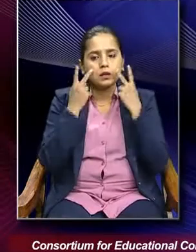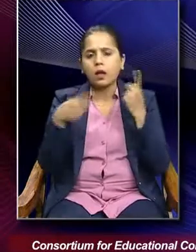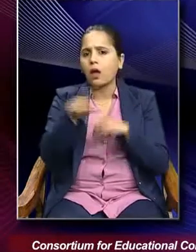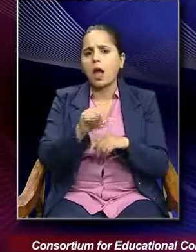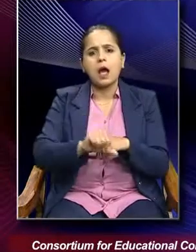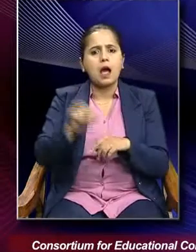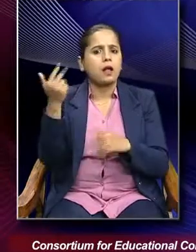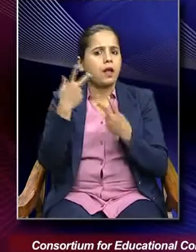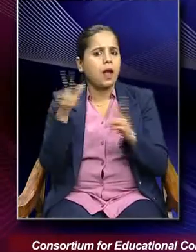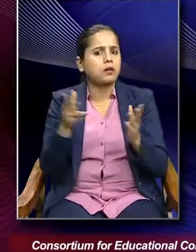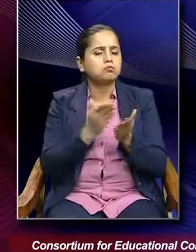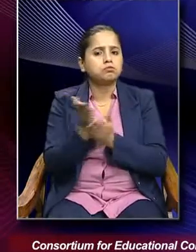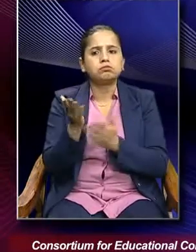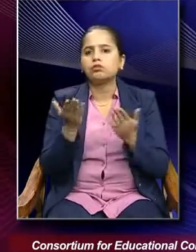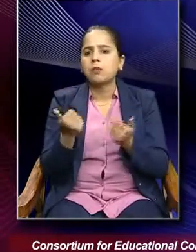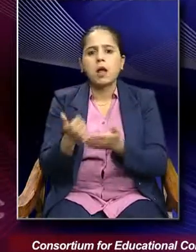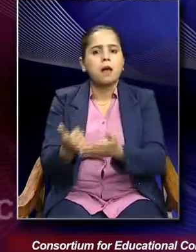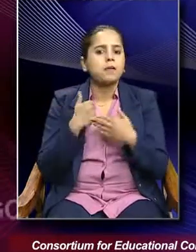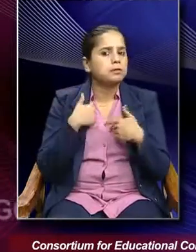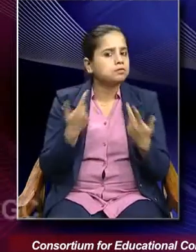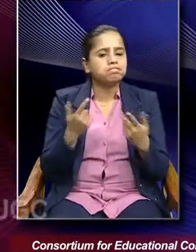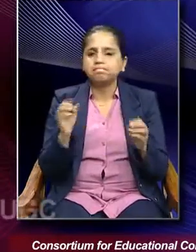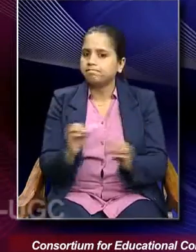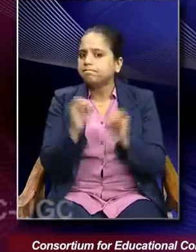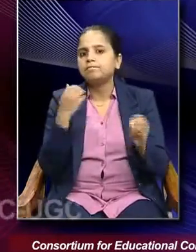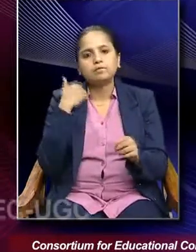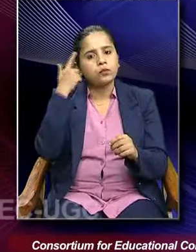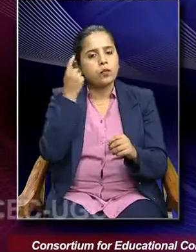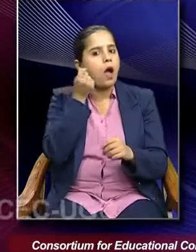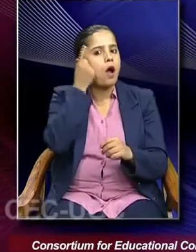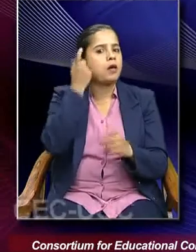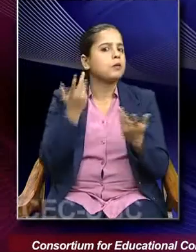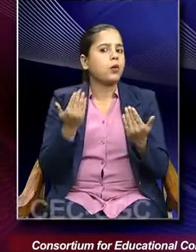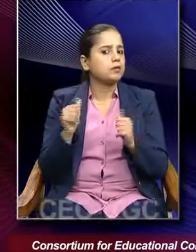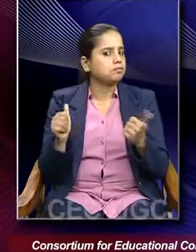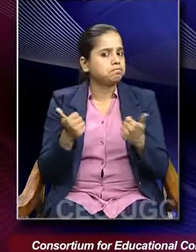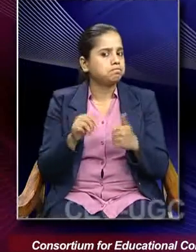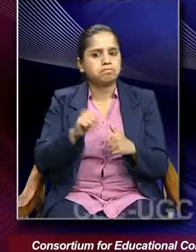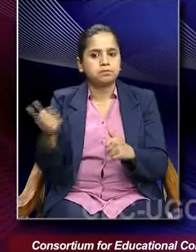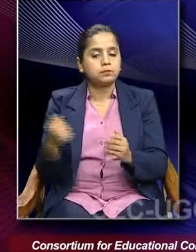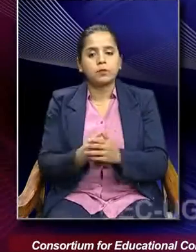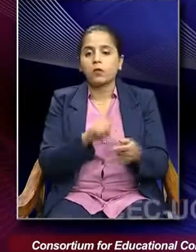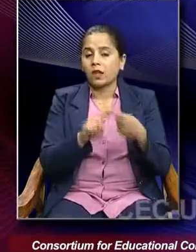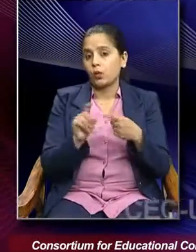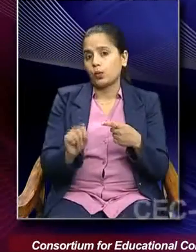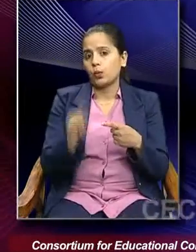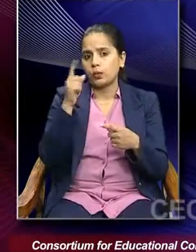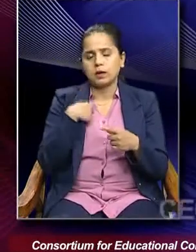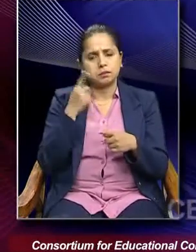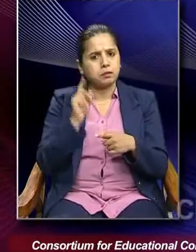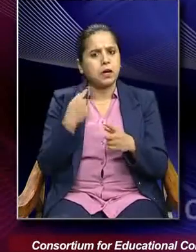other medium can help in understanding. Now, first of all, I shall